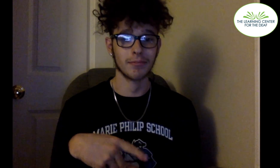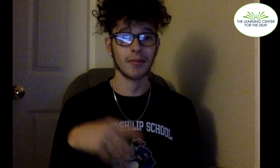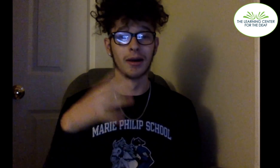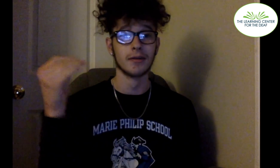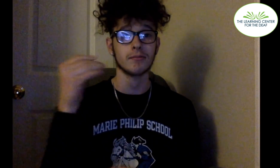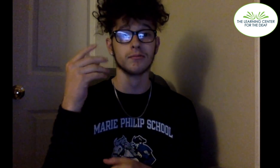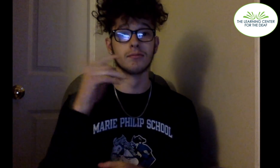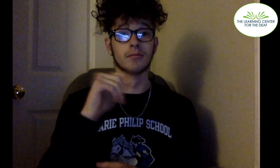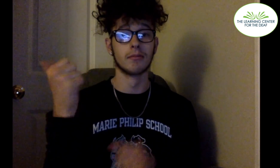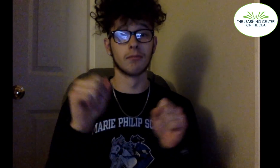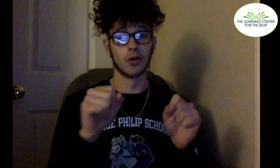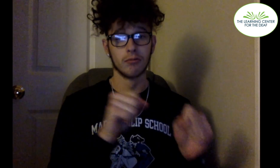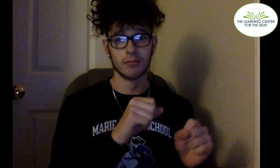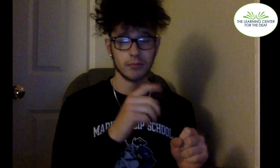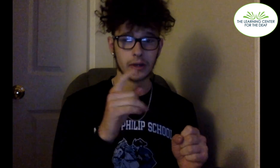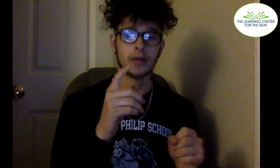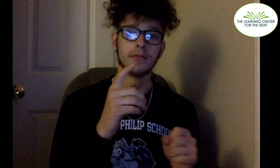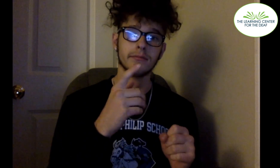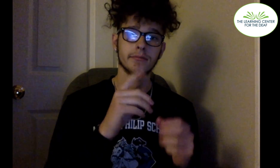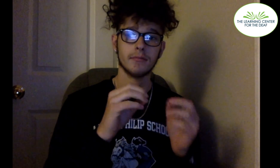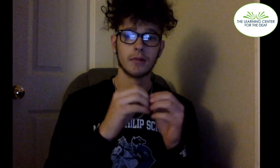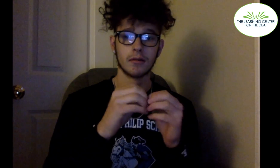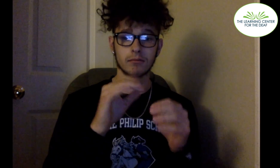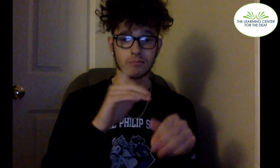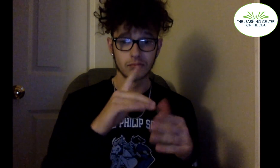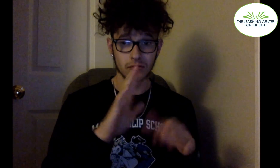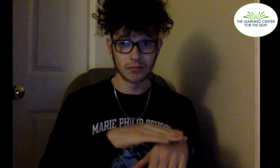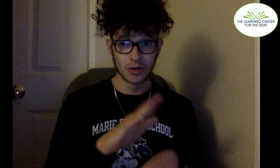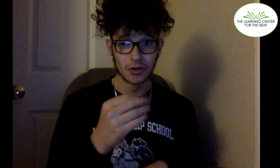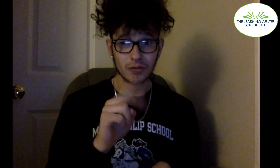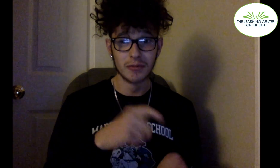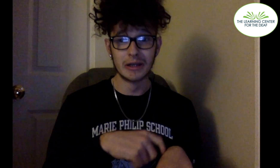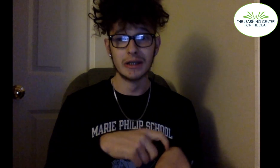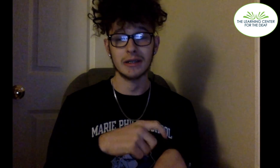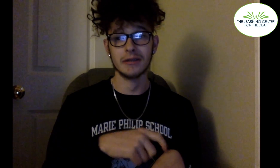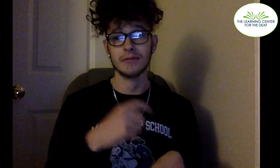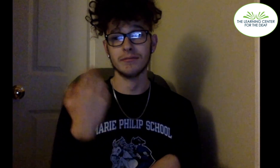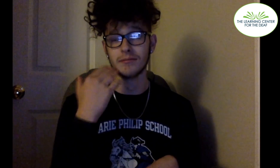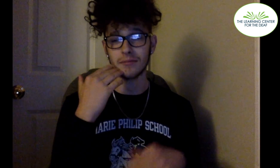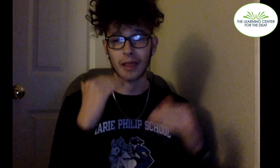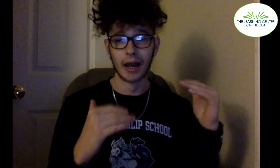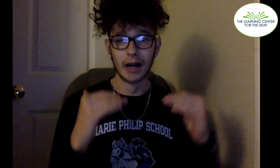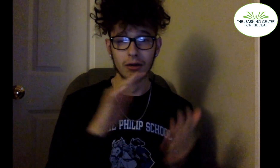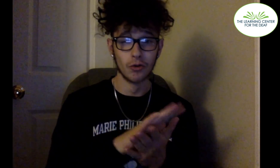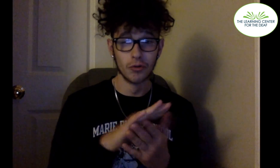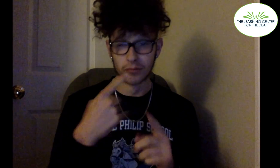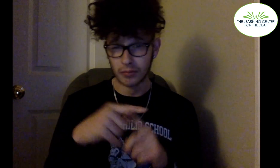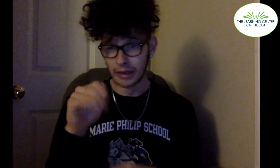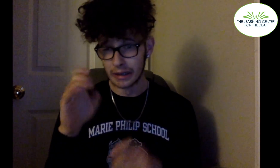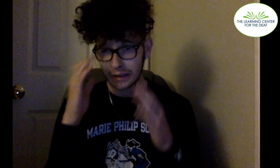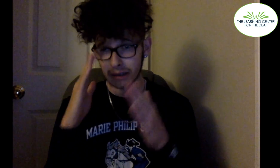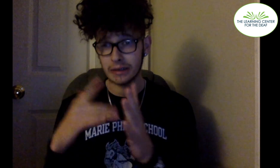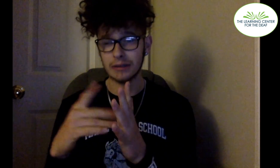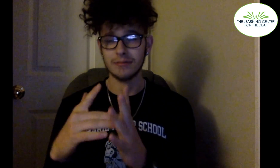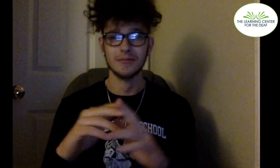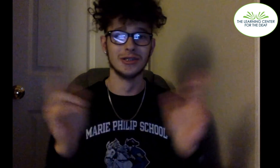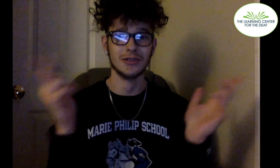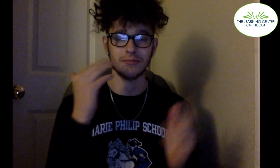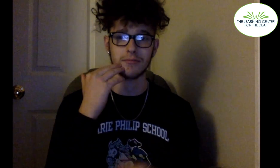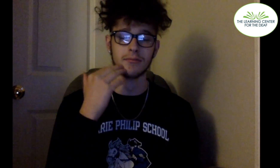I think another possibility is, during the school day, find some additional time to study for Academic Bowl and get ready for